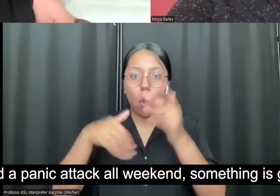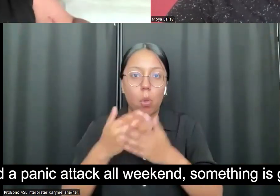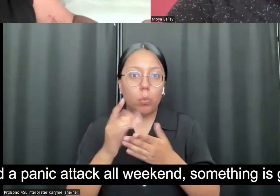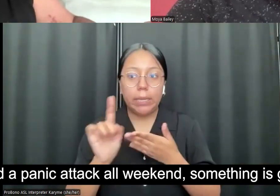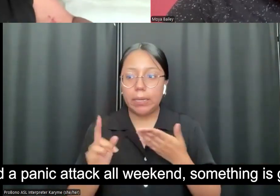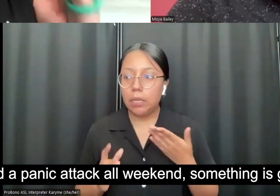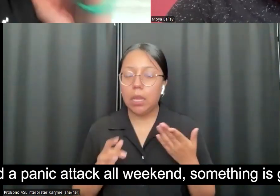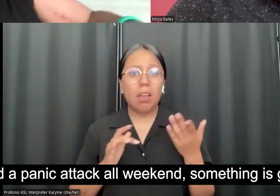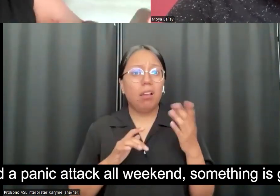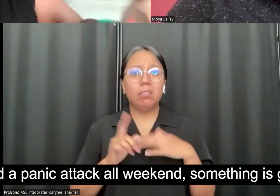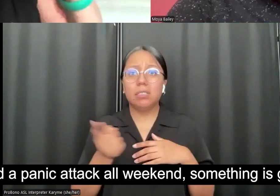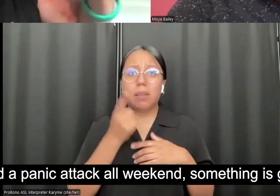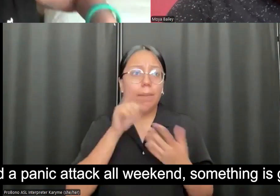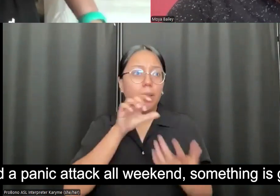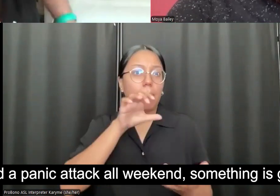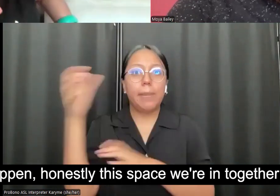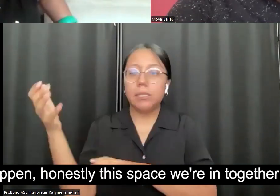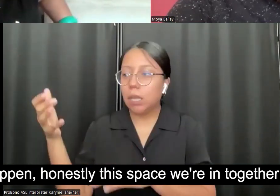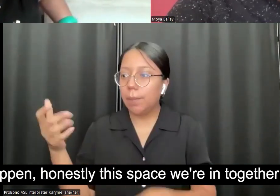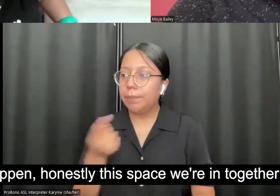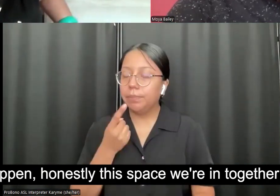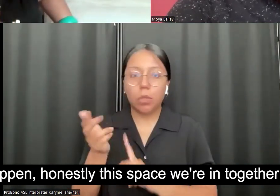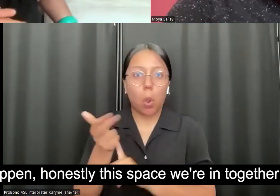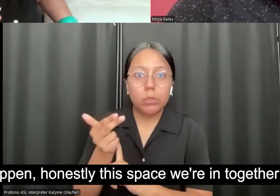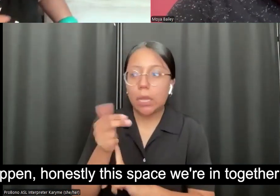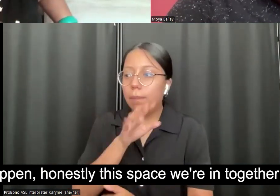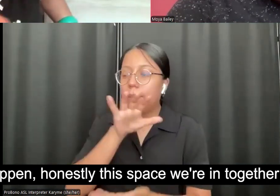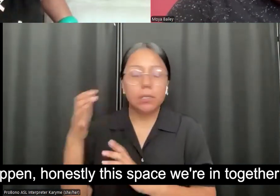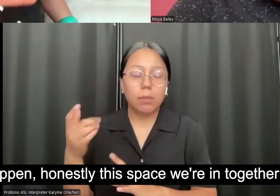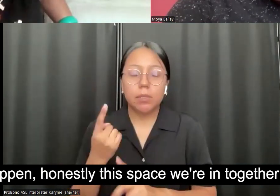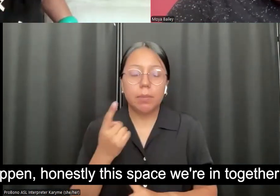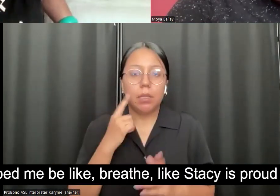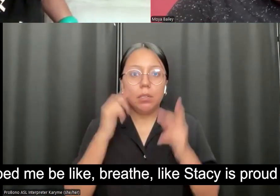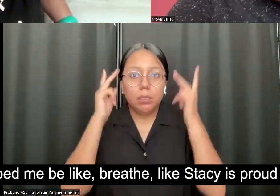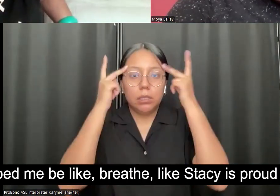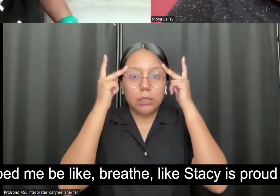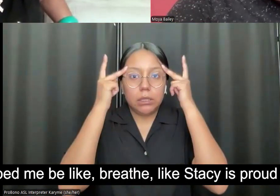something's gonna happen at the hotel, like what, like all this. And honestly, this space